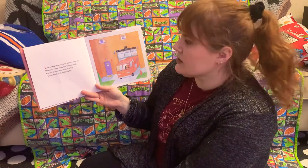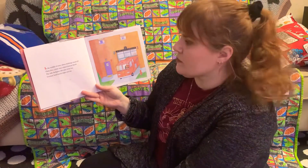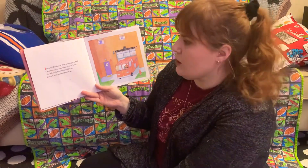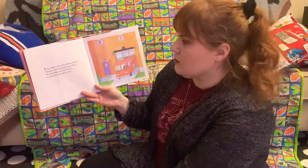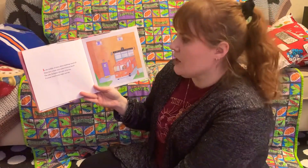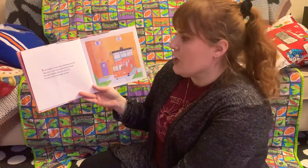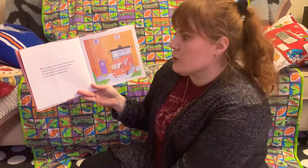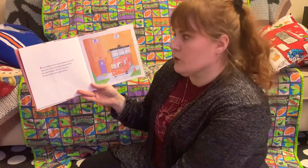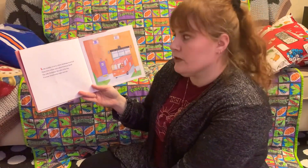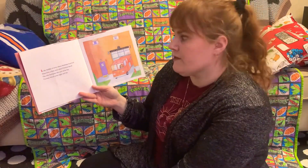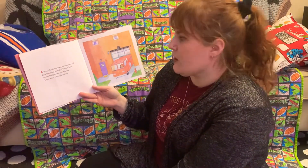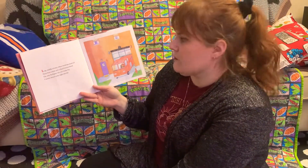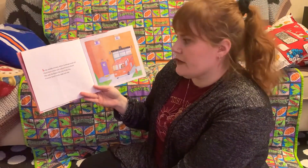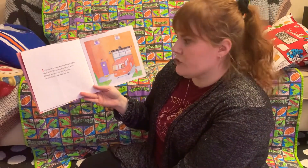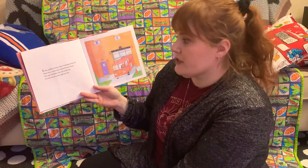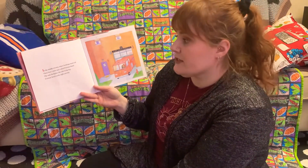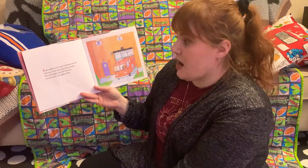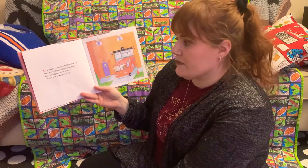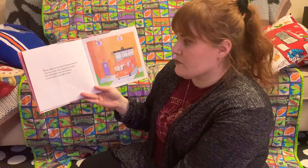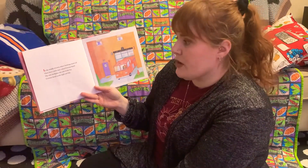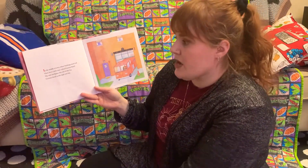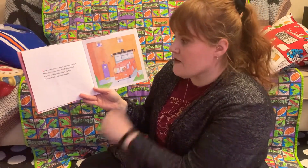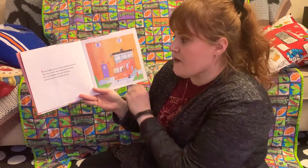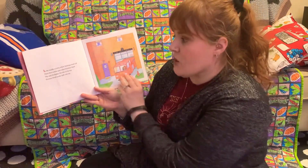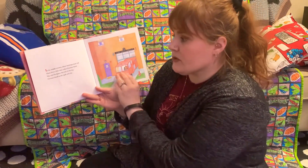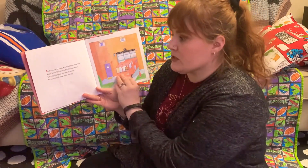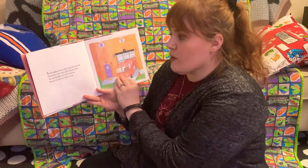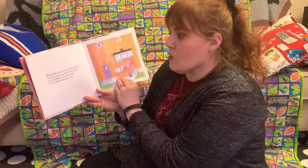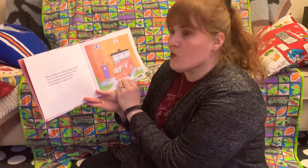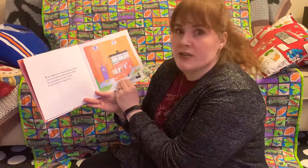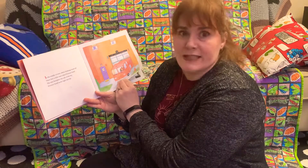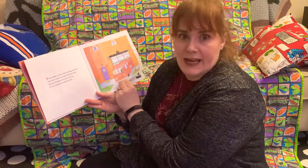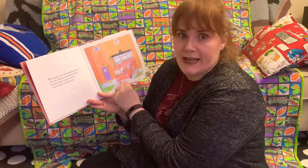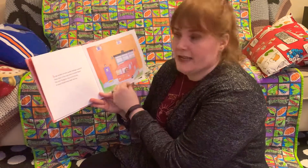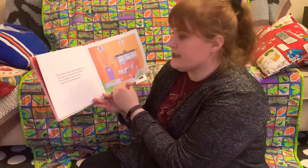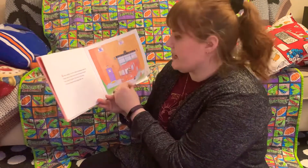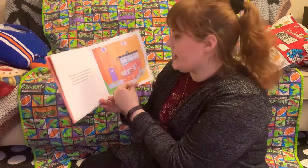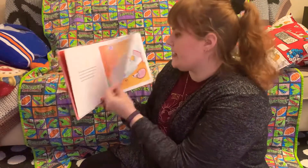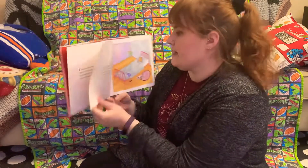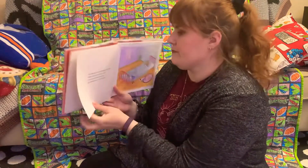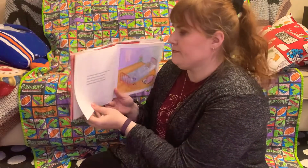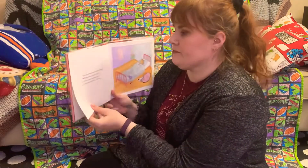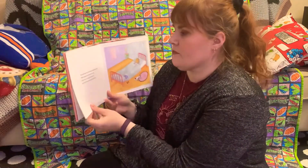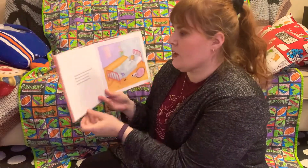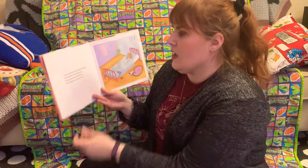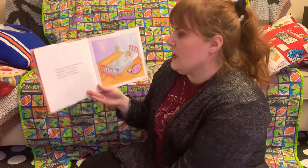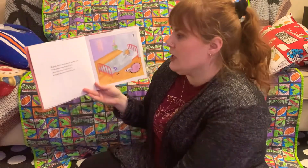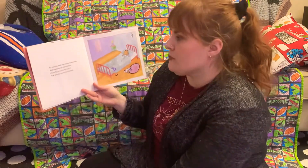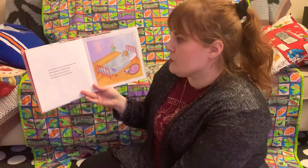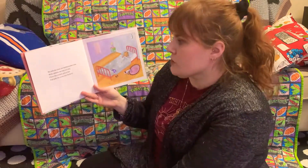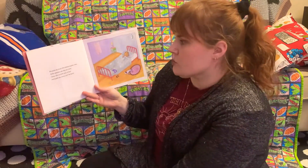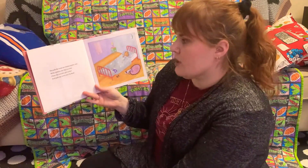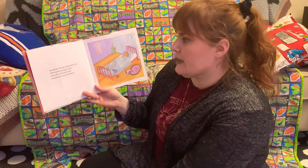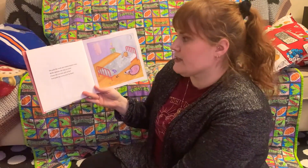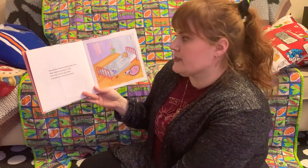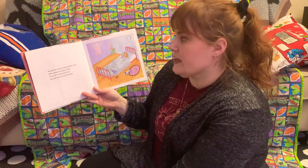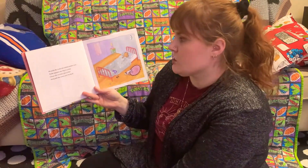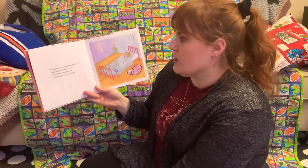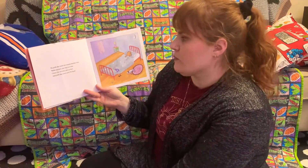Small. The only firefighter this side of the bay, Fireman Small works night and day. He pulls the truck into station number